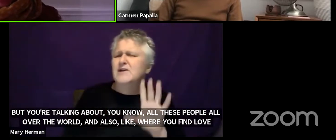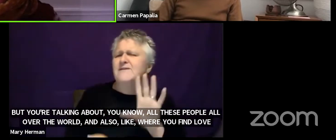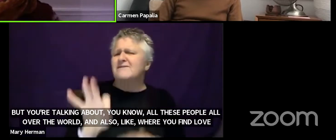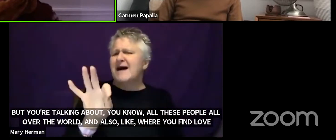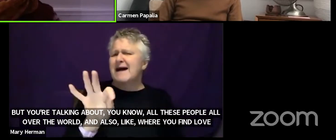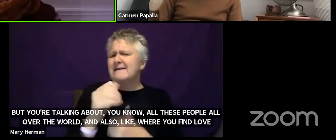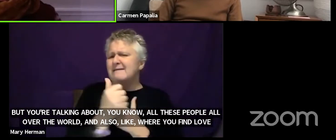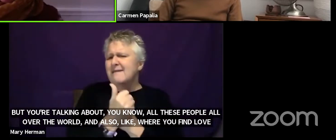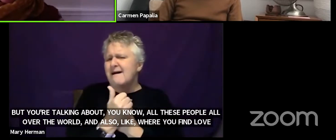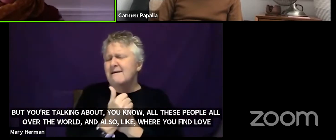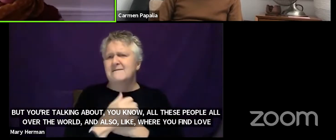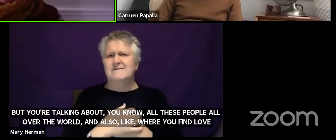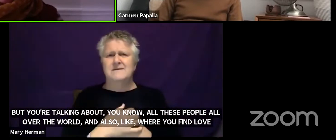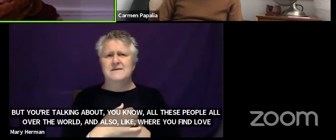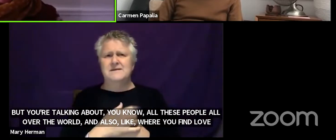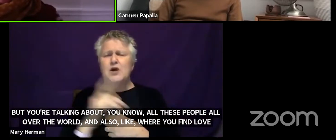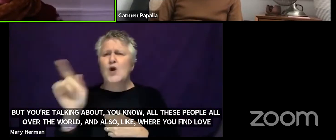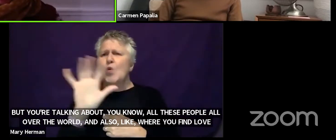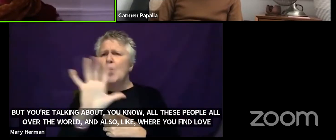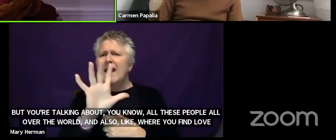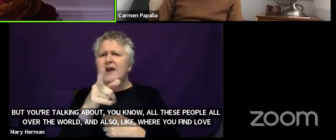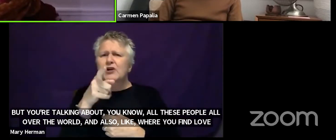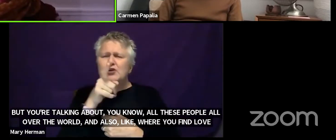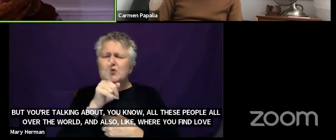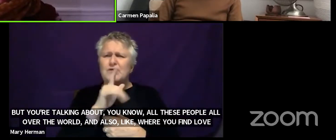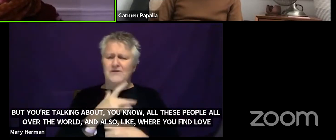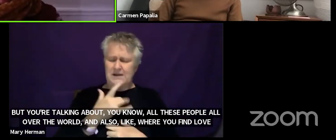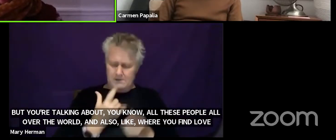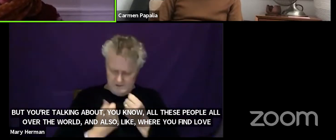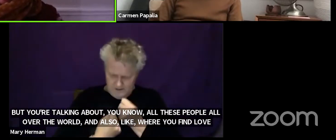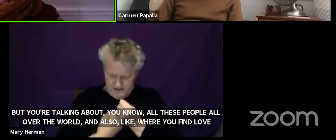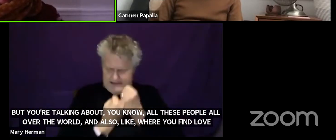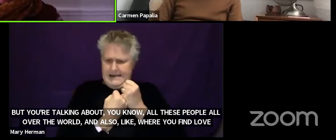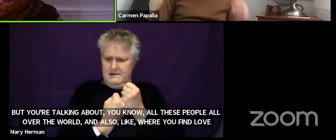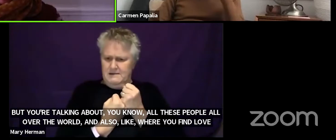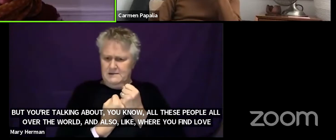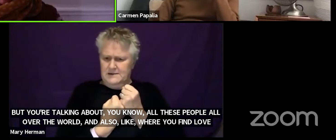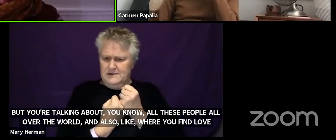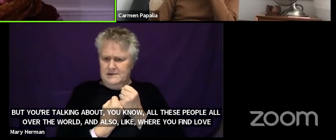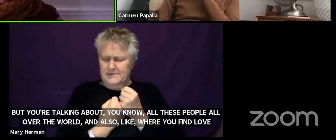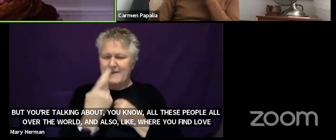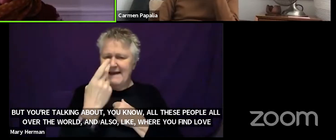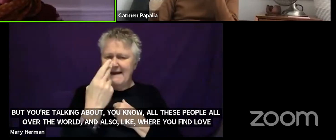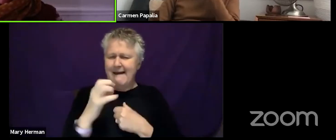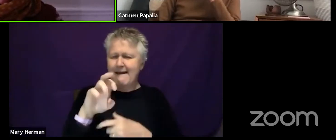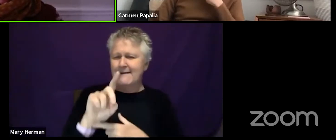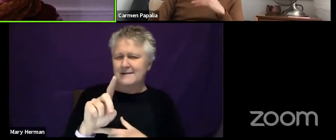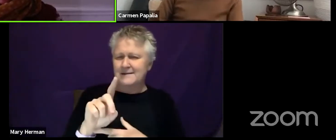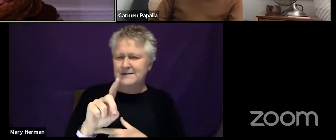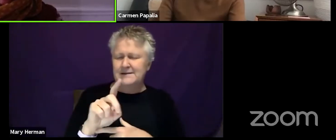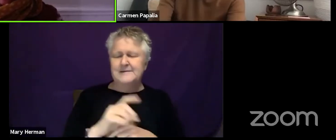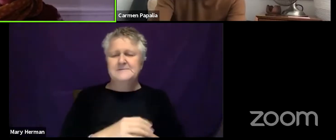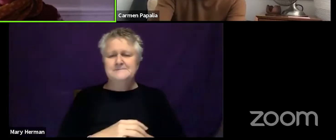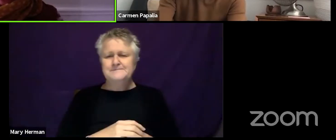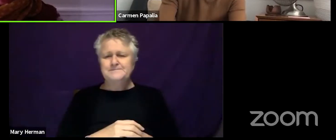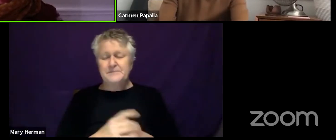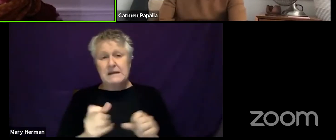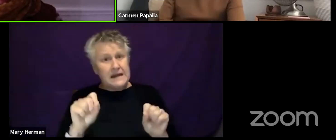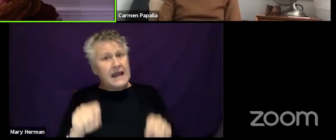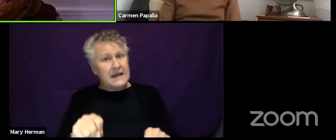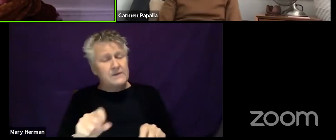I do think about who is left out, and it can be very isolating, being disabled.